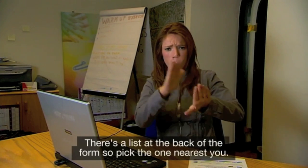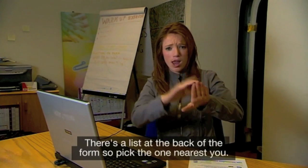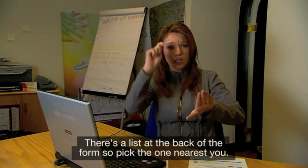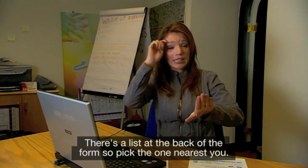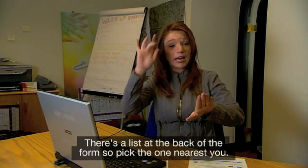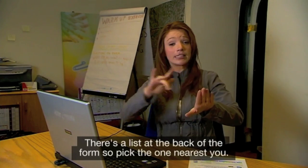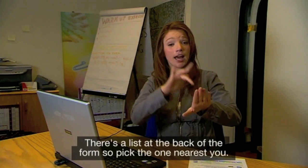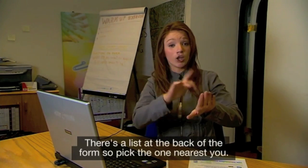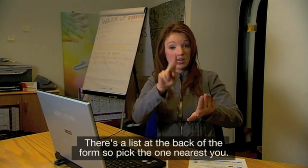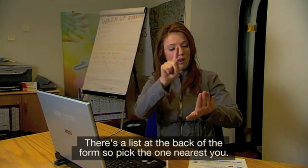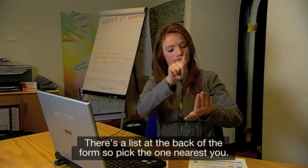form, so pick the one nearest you.